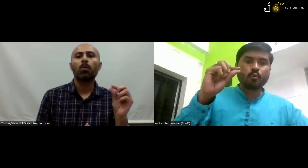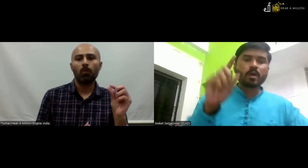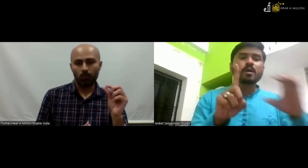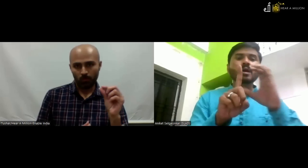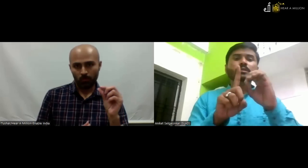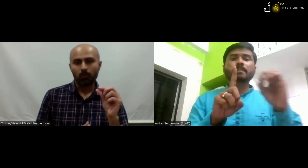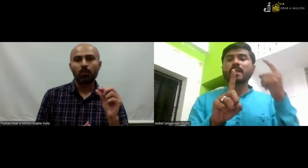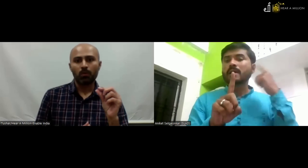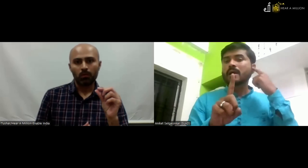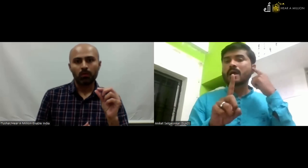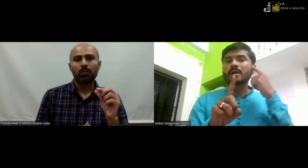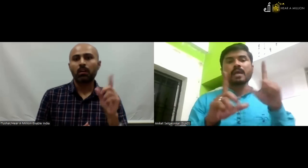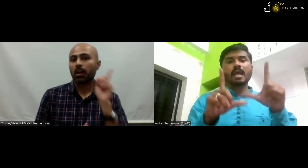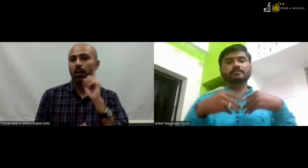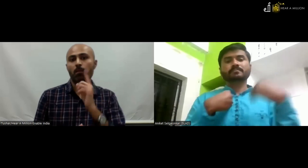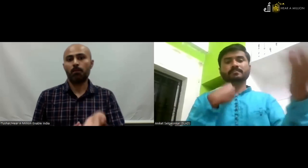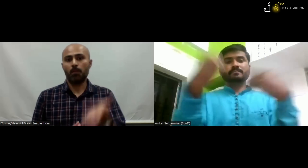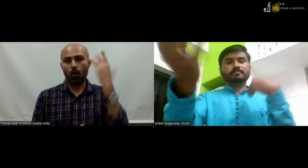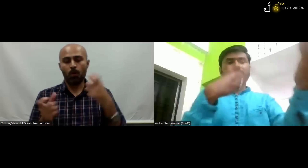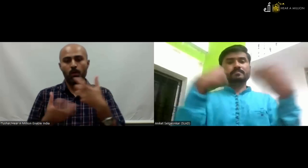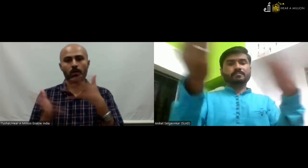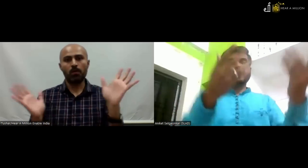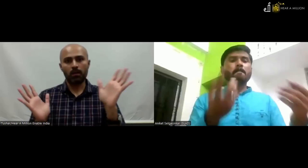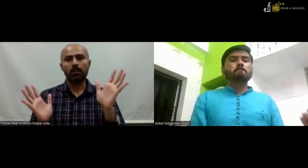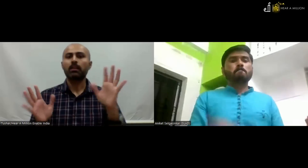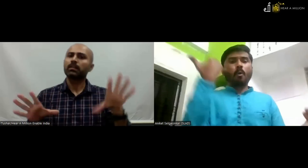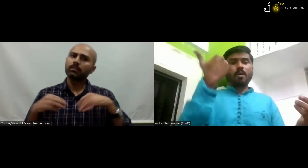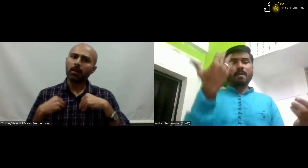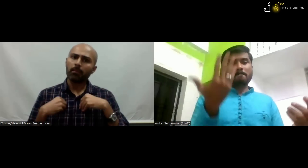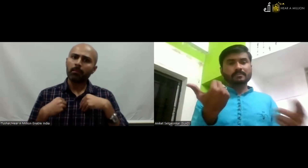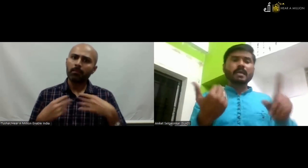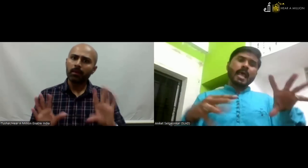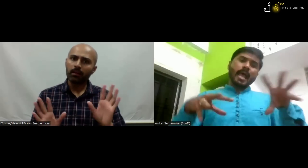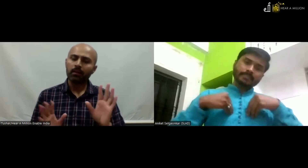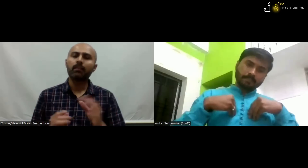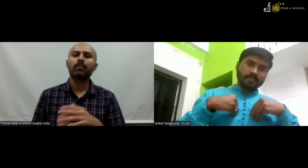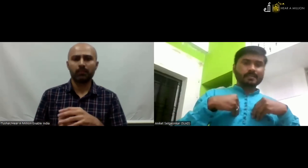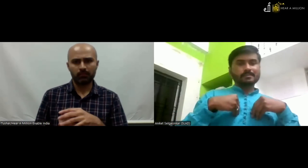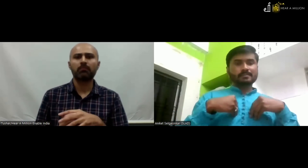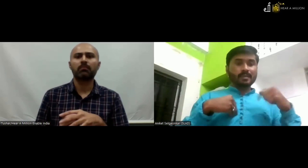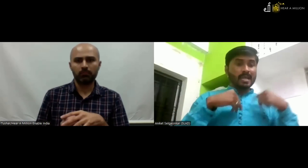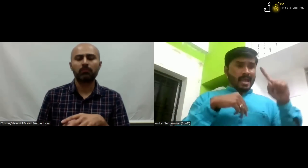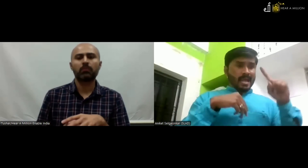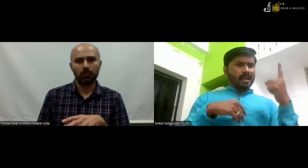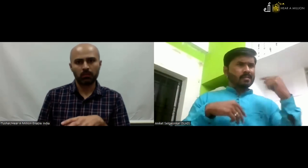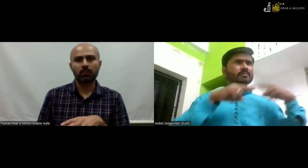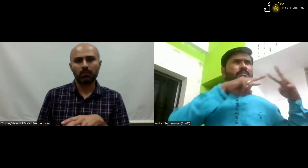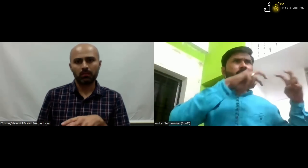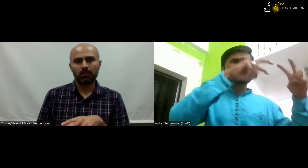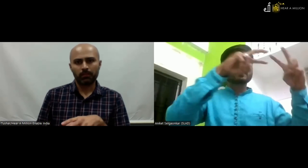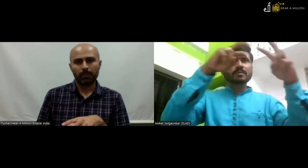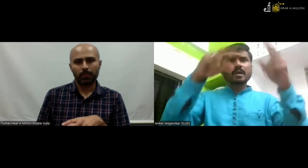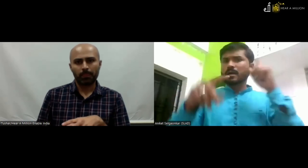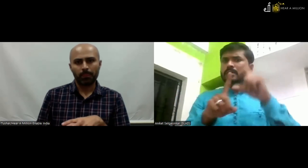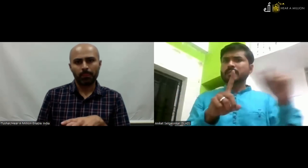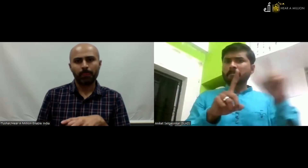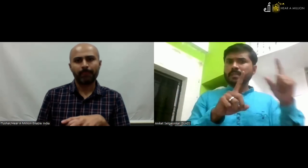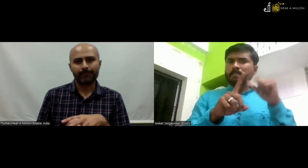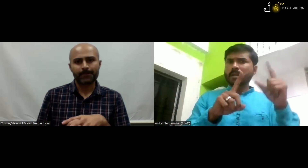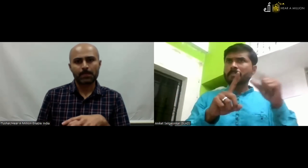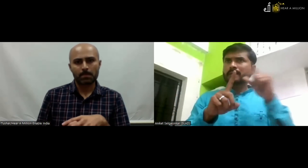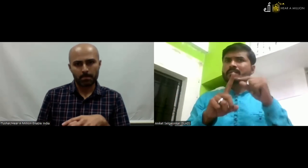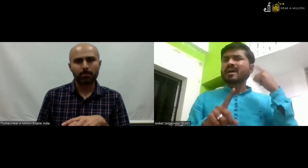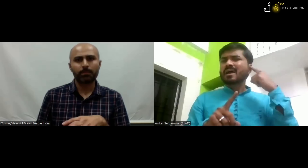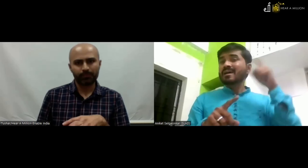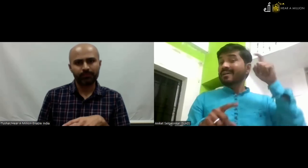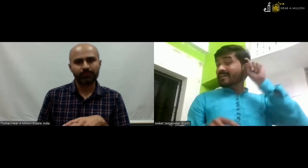other states also, and we saw that the person with deafness who have the 100% hearing loss, they get the